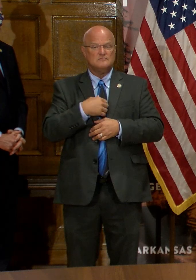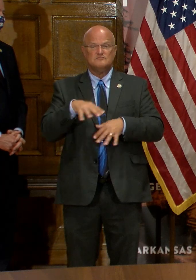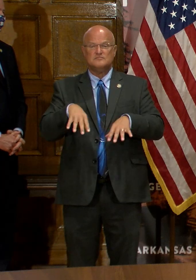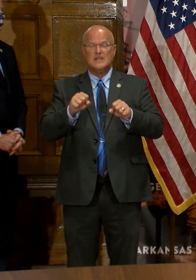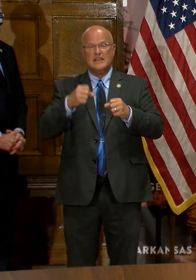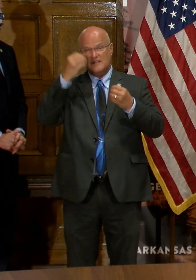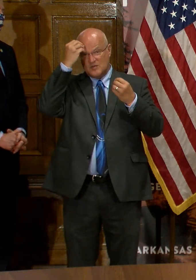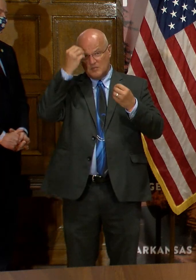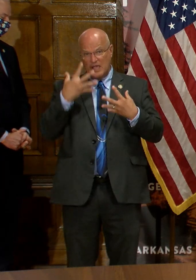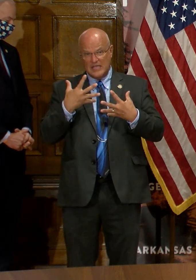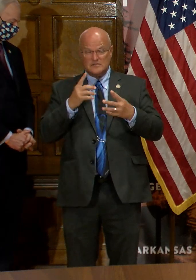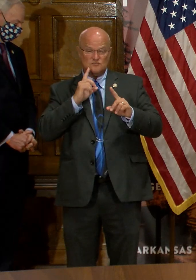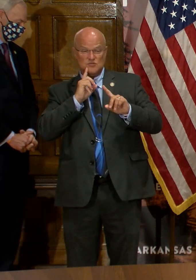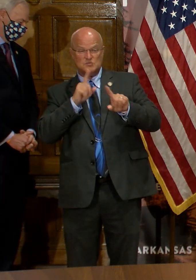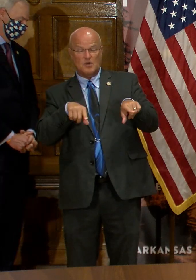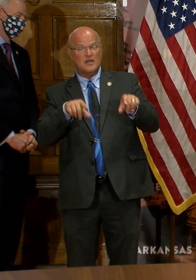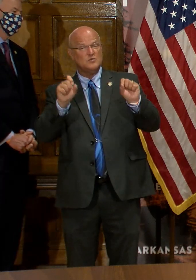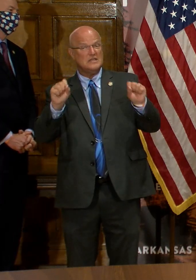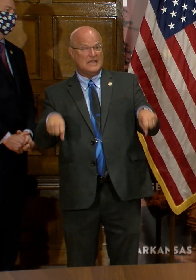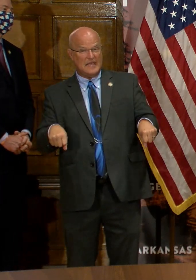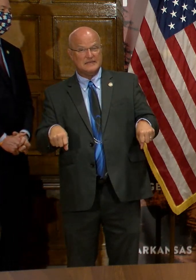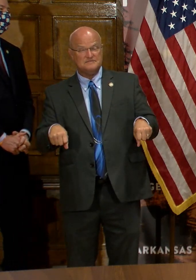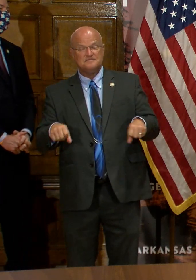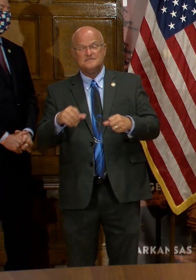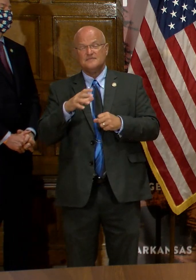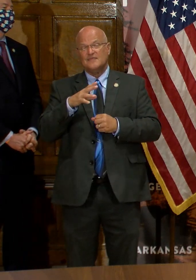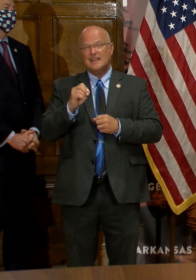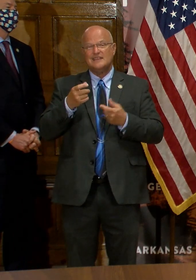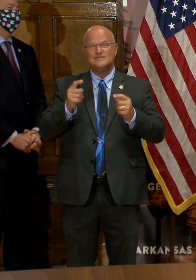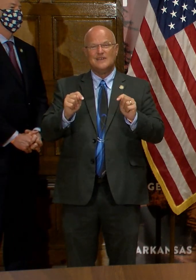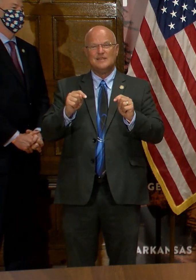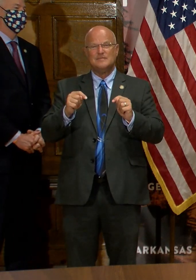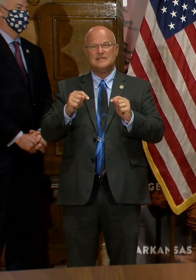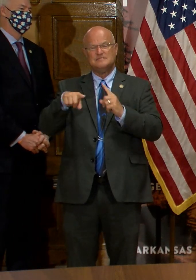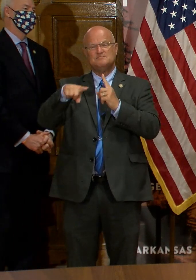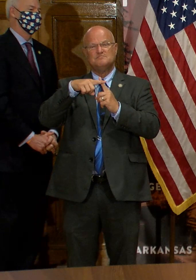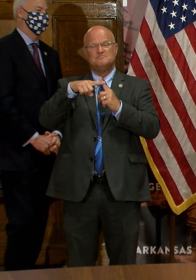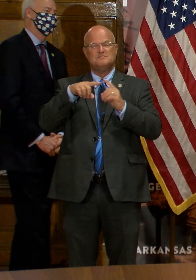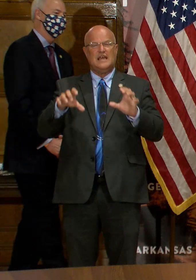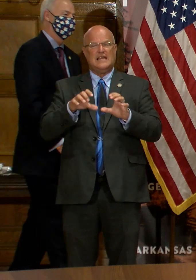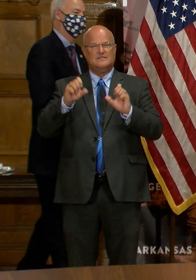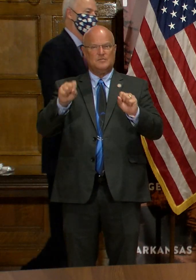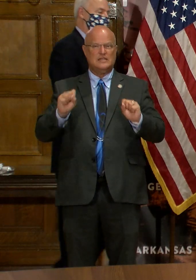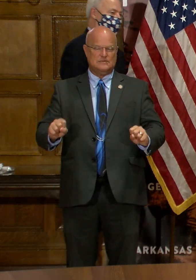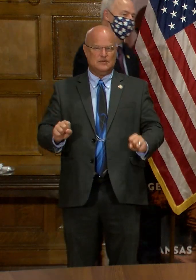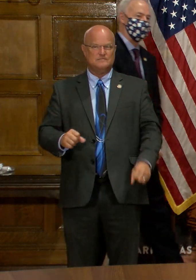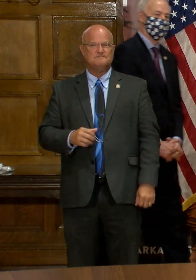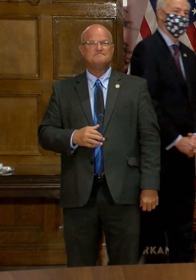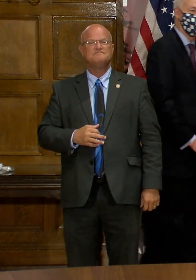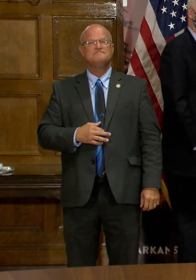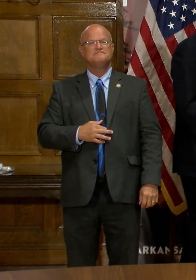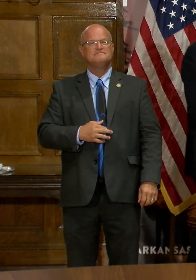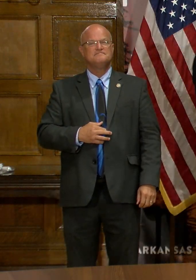the information, responding as we can, and trying to be as proactive as possible.